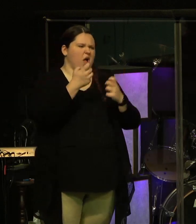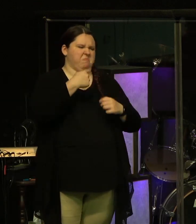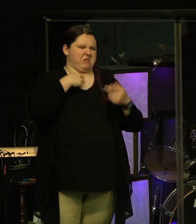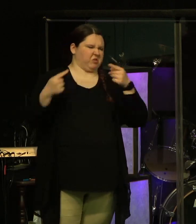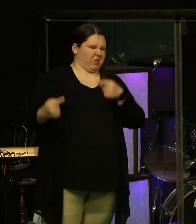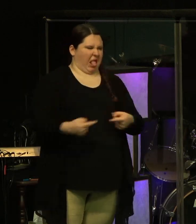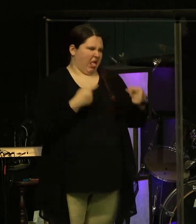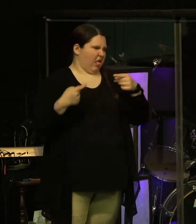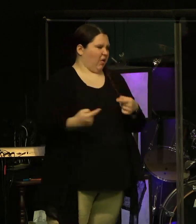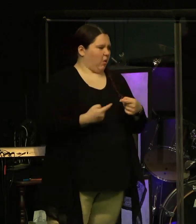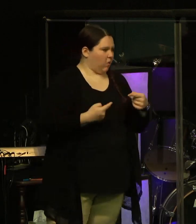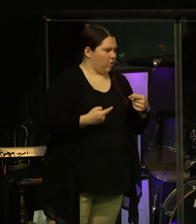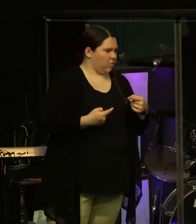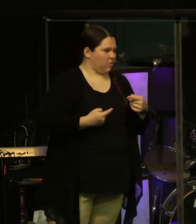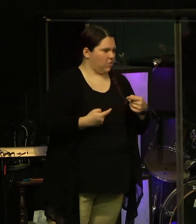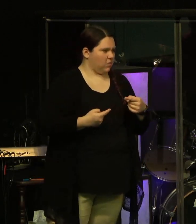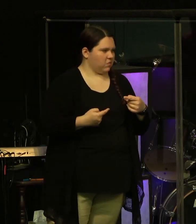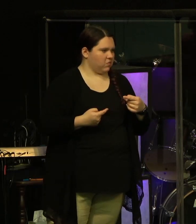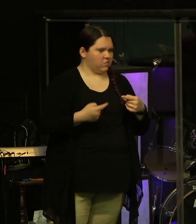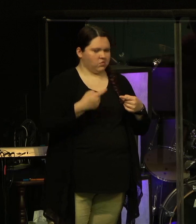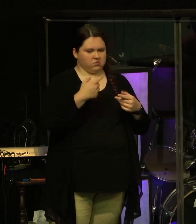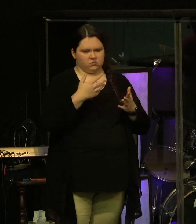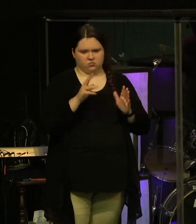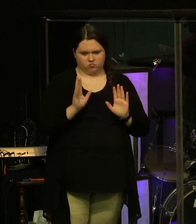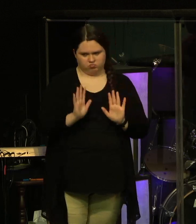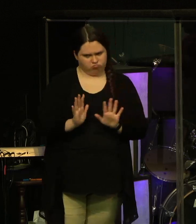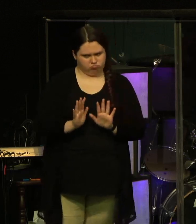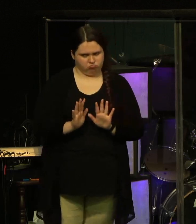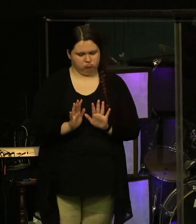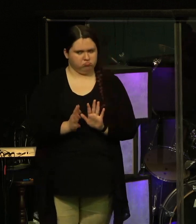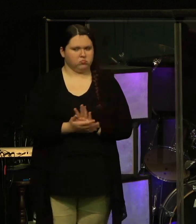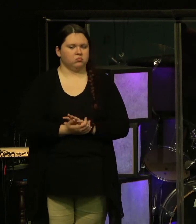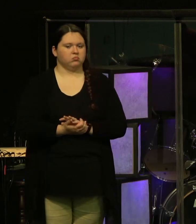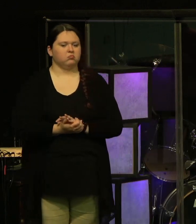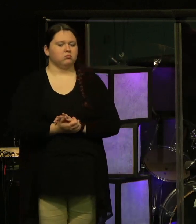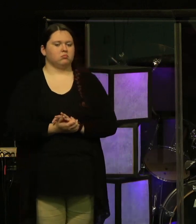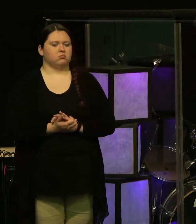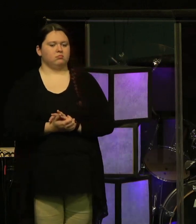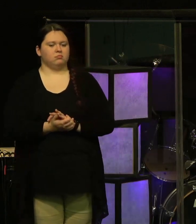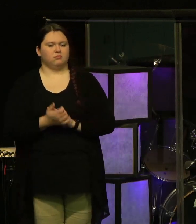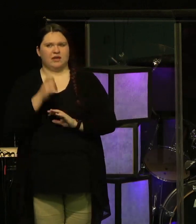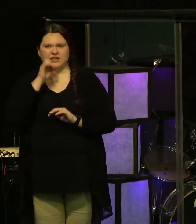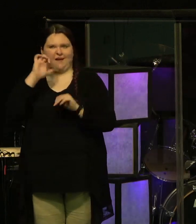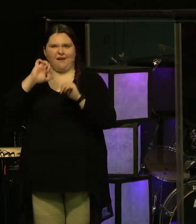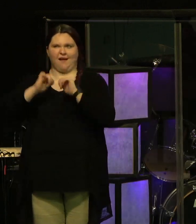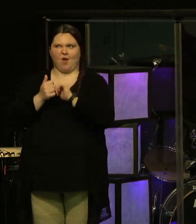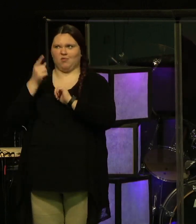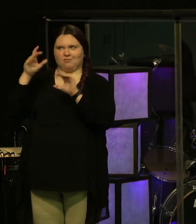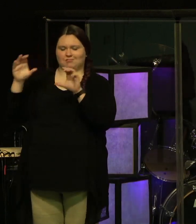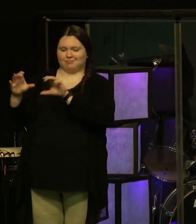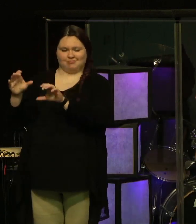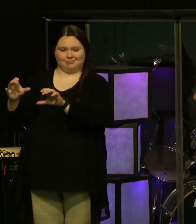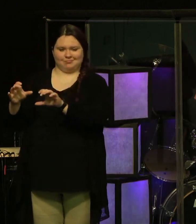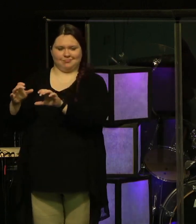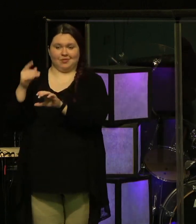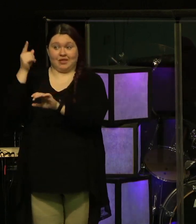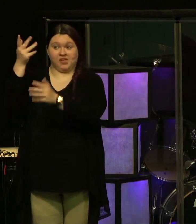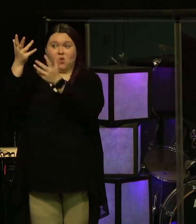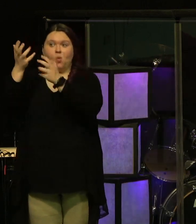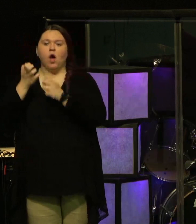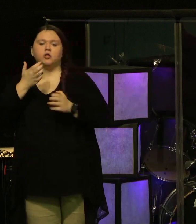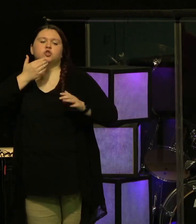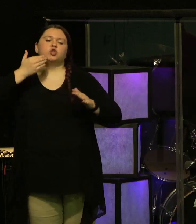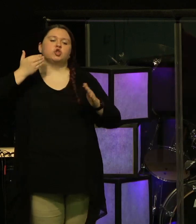I'll, grow somehow in that. He doesn't work that way. His intent for me is good.